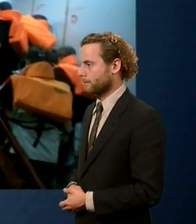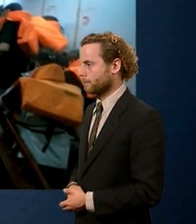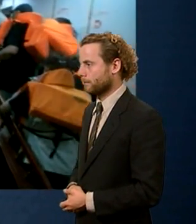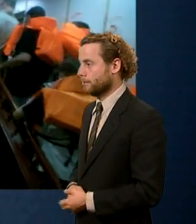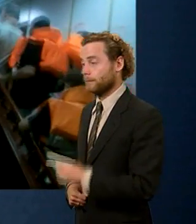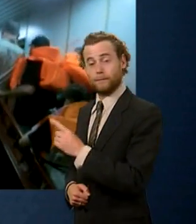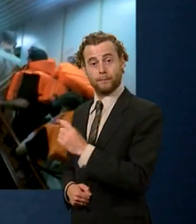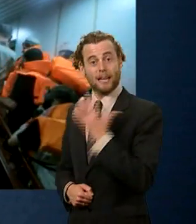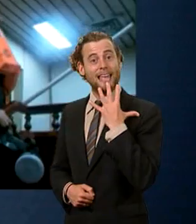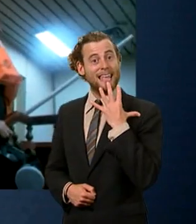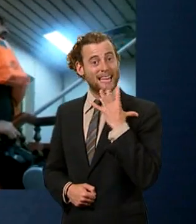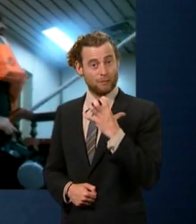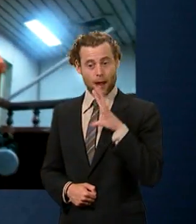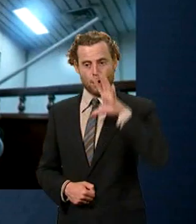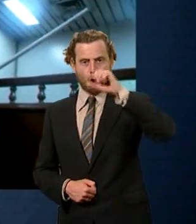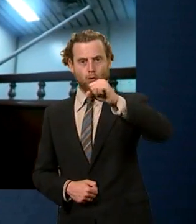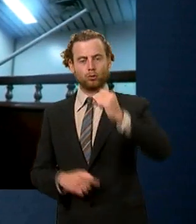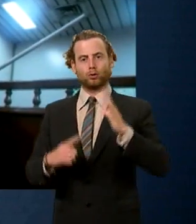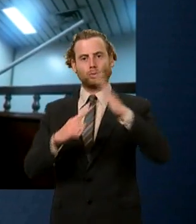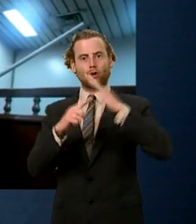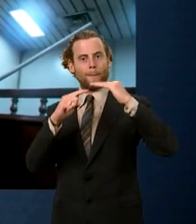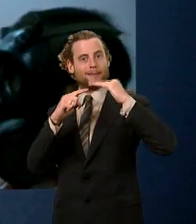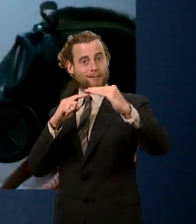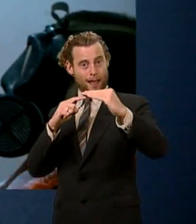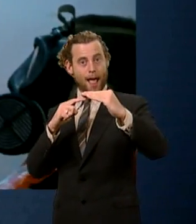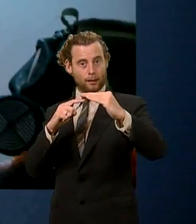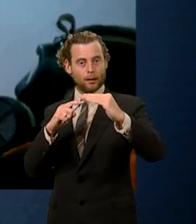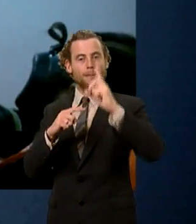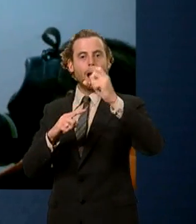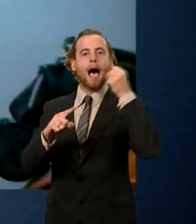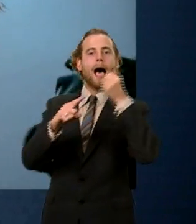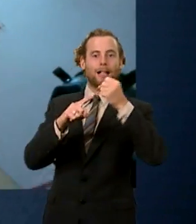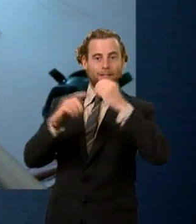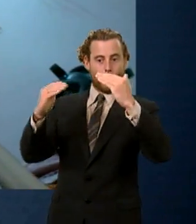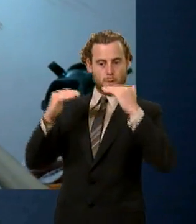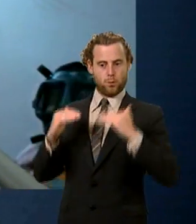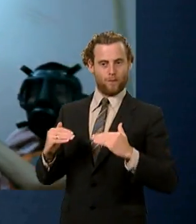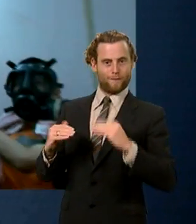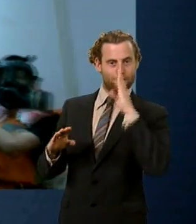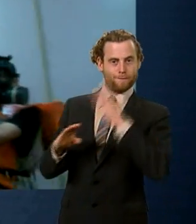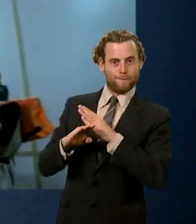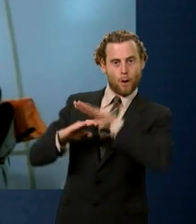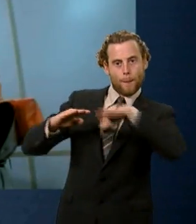The Israelis controlled the upper deck. The activists had retreated below.